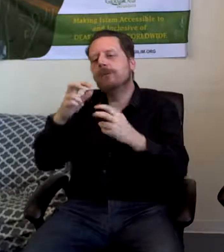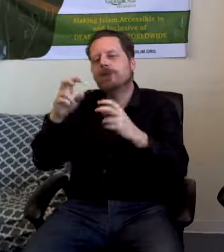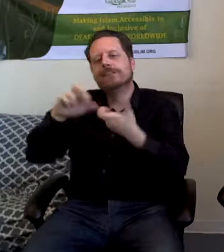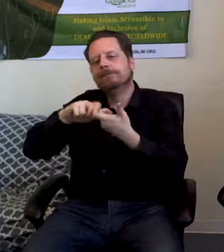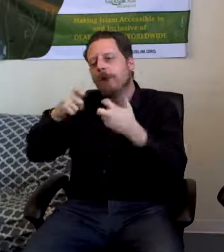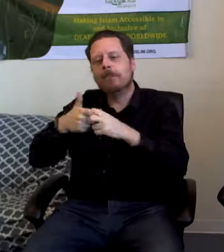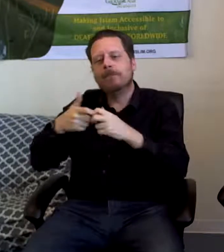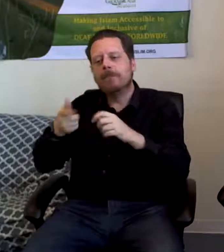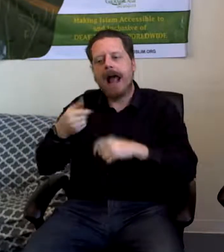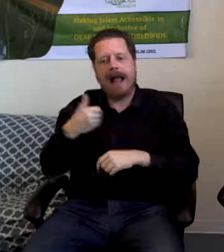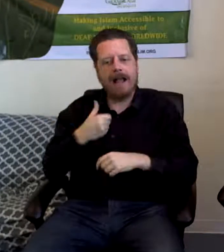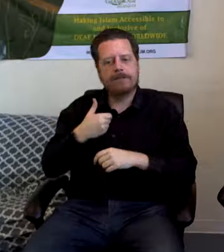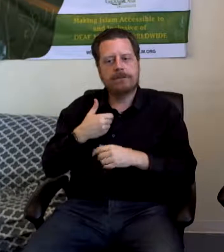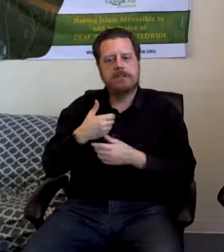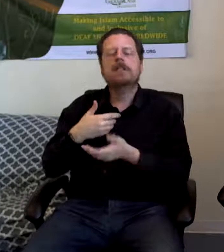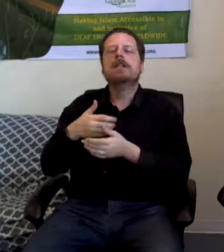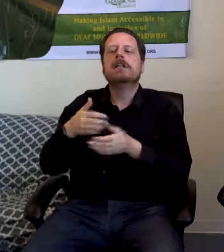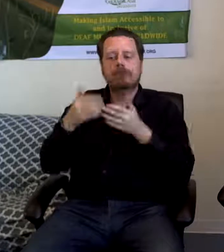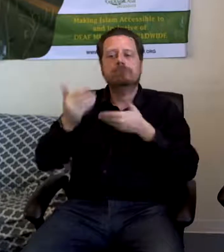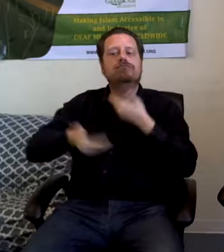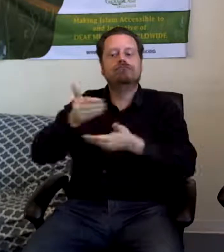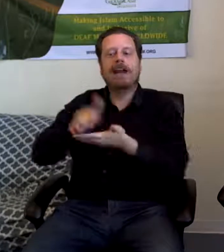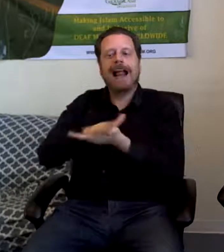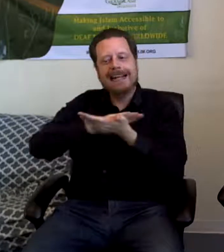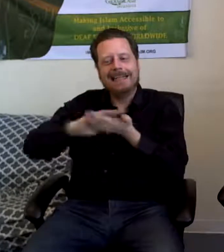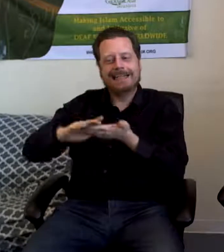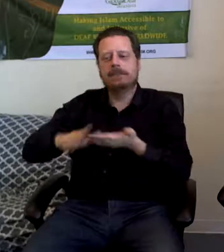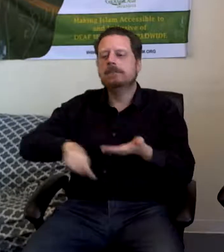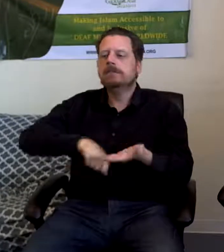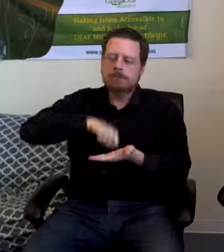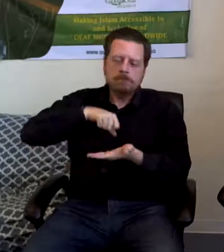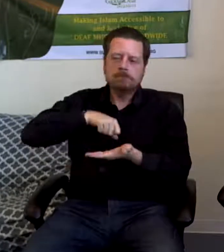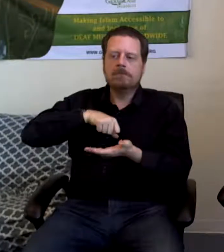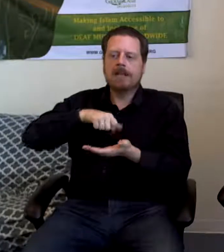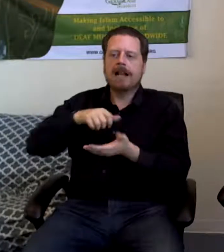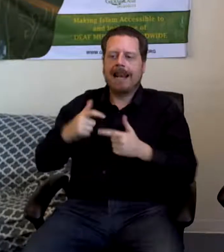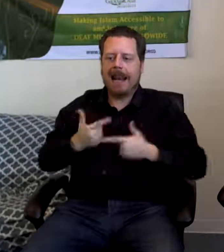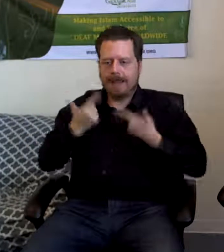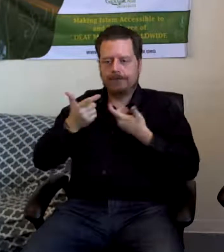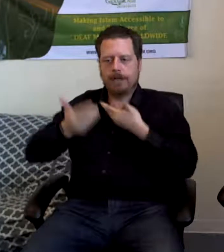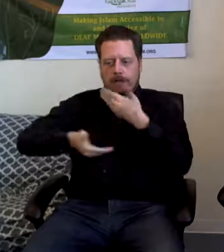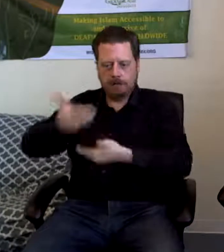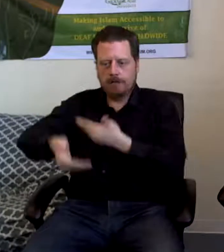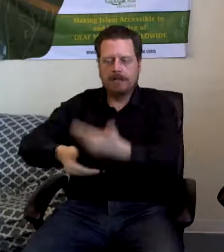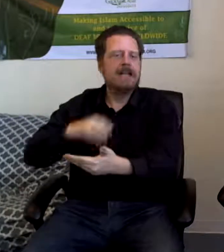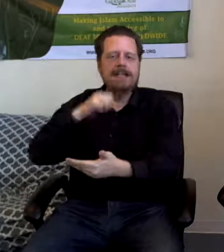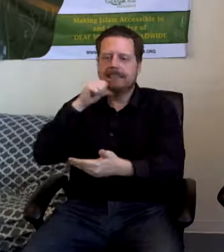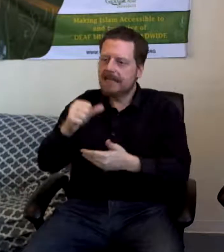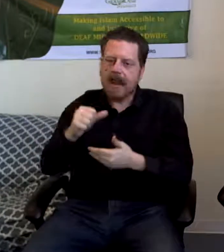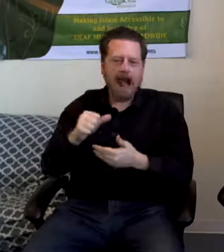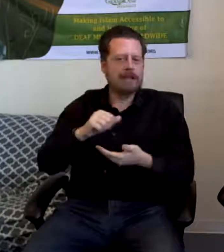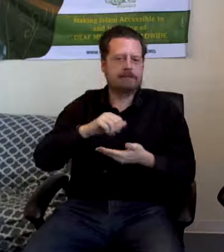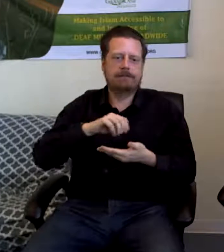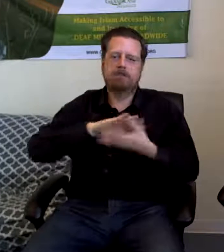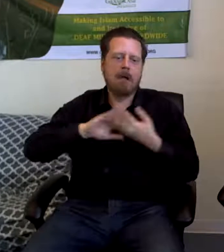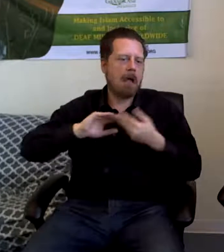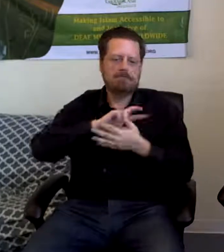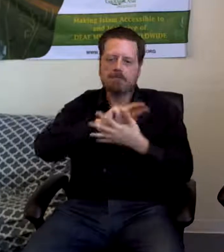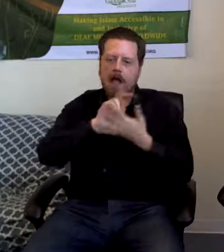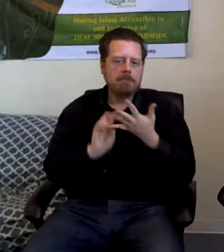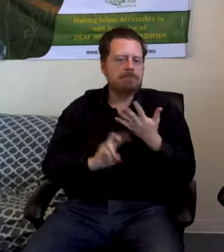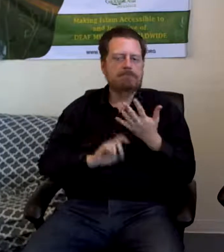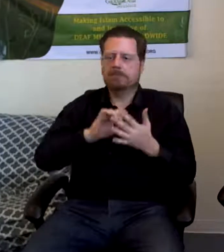to live a chaste, dignified life, not a life of obscenity and